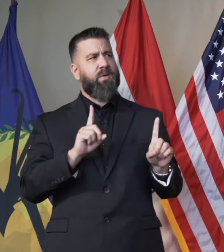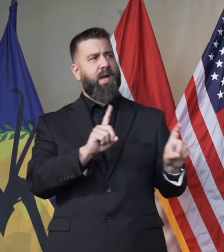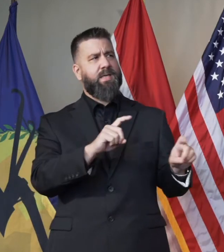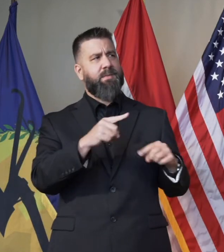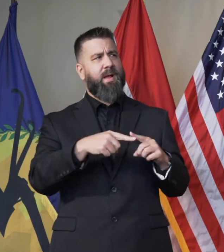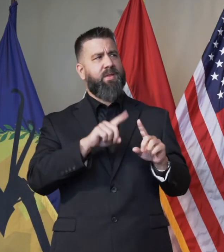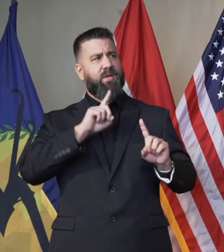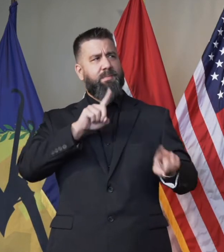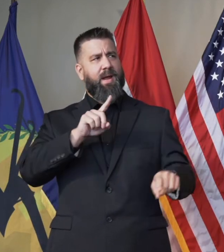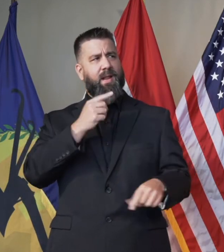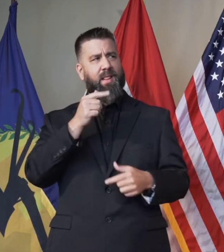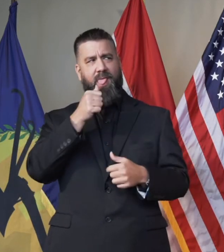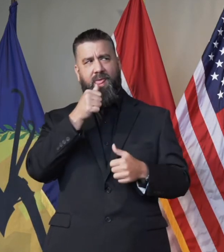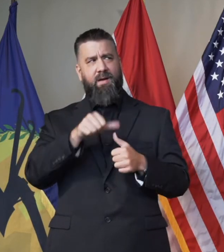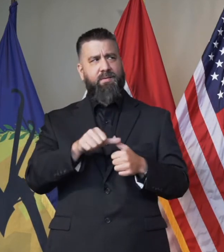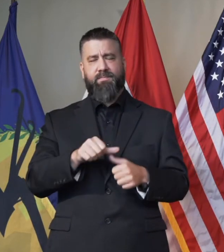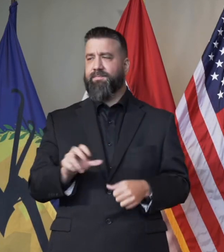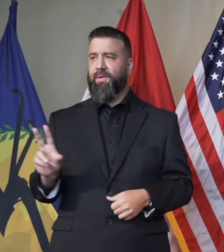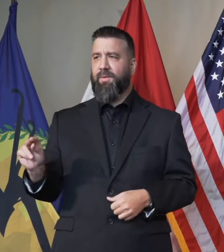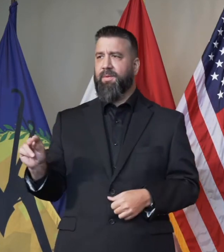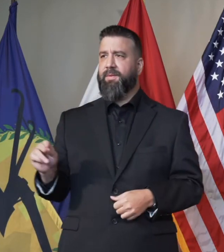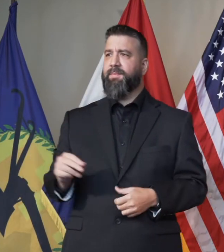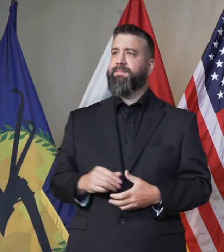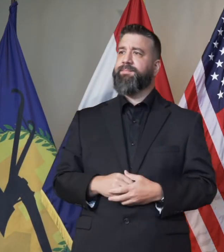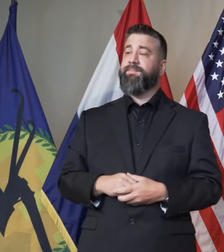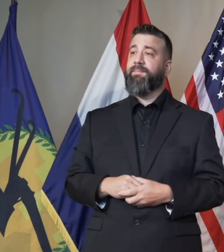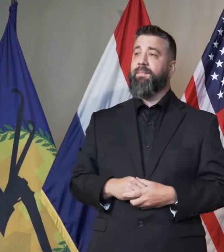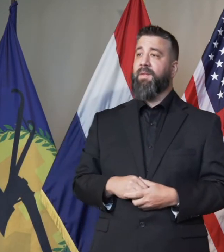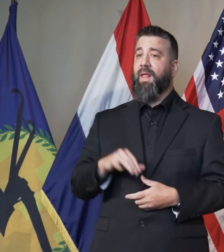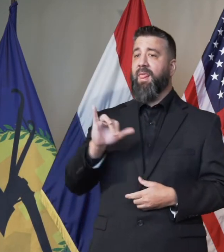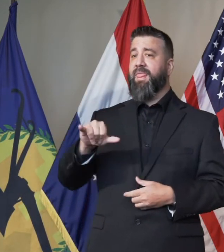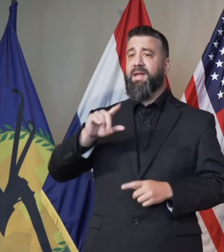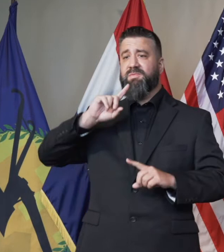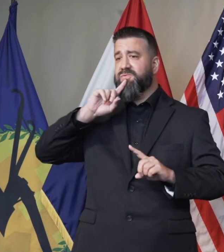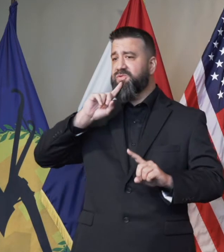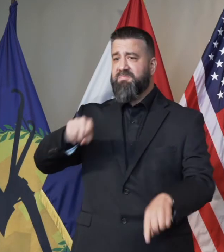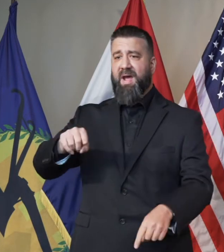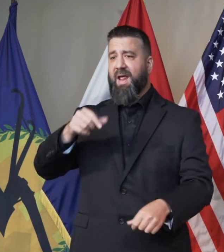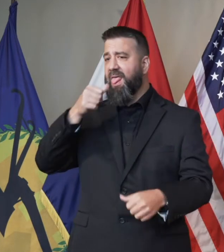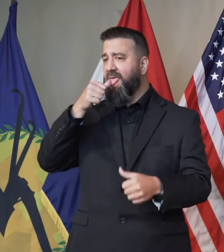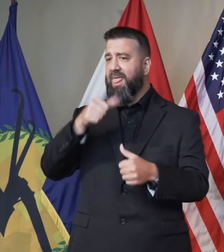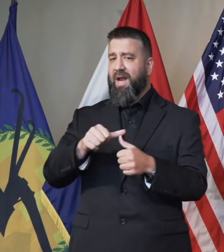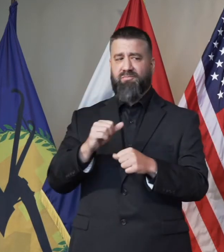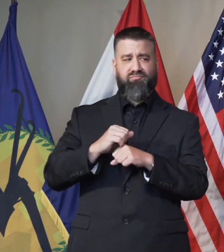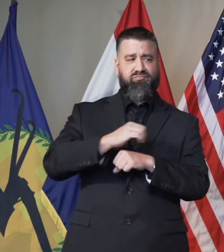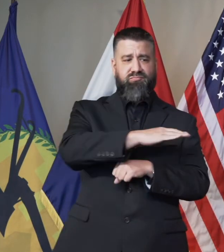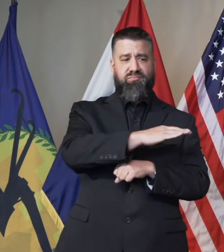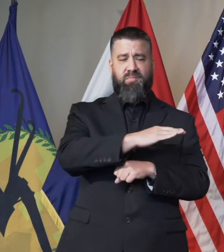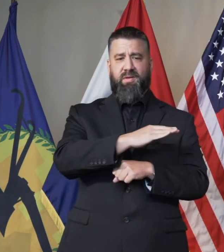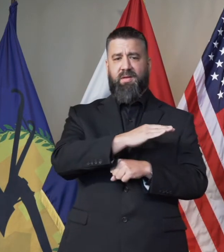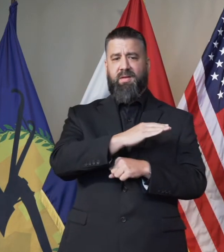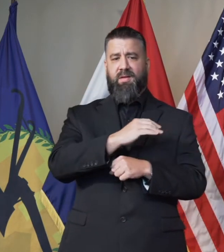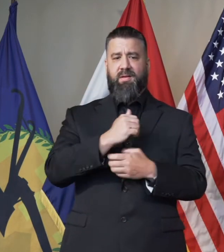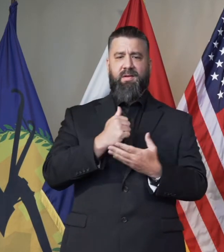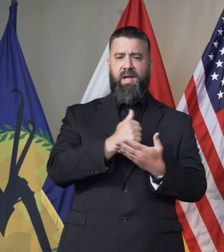letter? No. Did the demand letter at all play into any role of you making this decision here I'm today not to familiar allow with